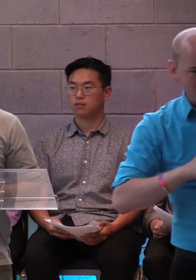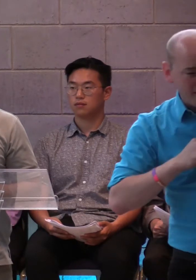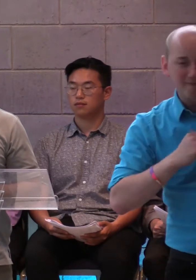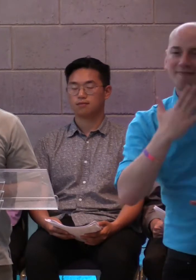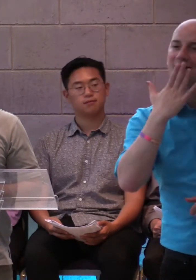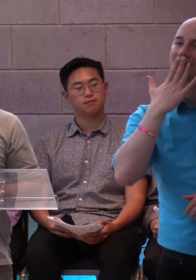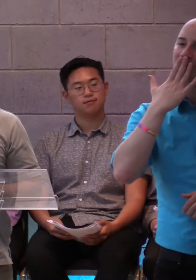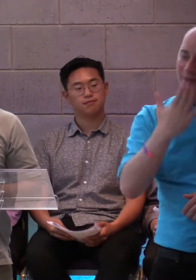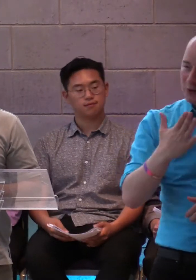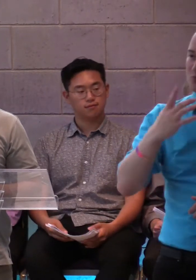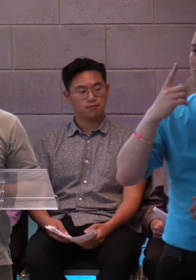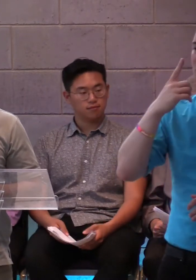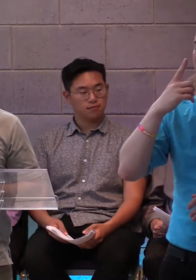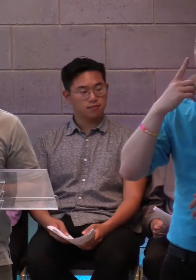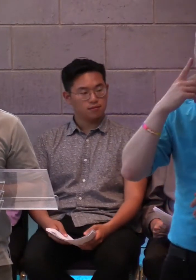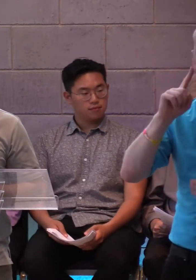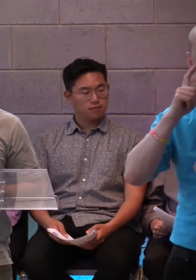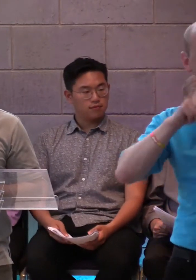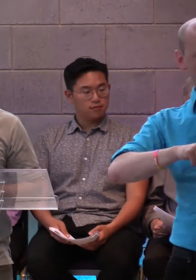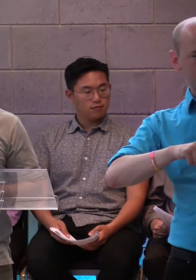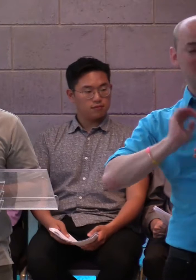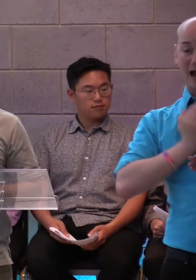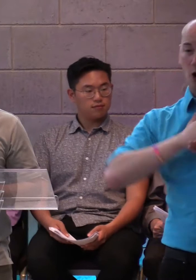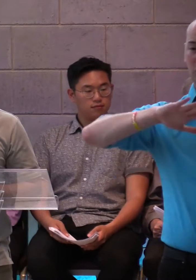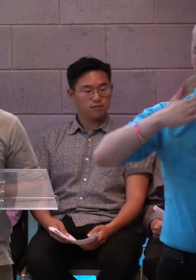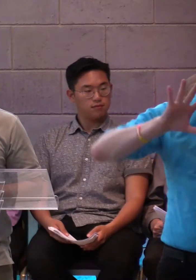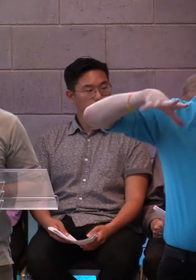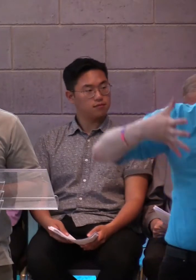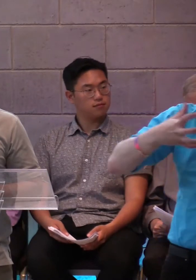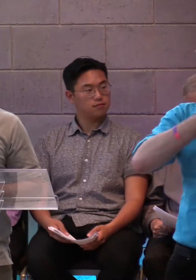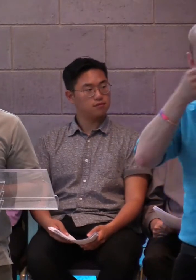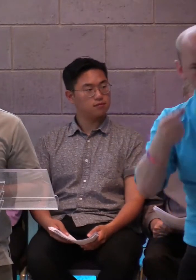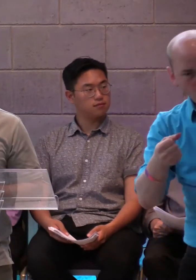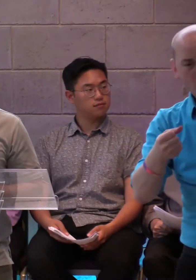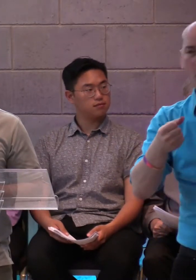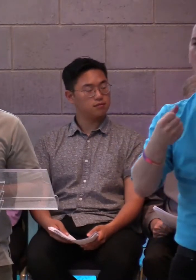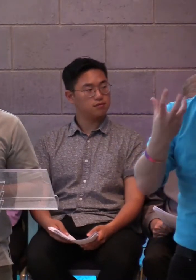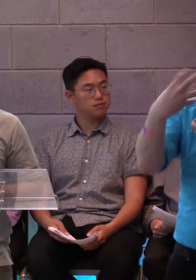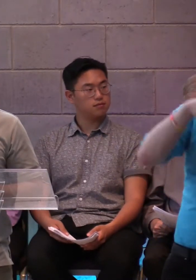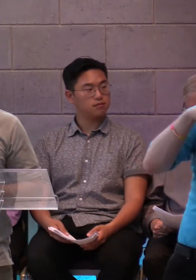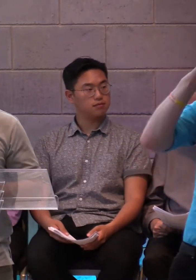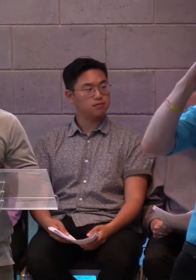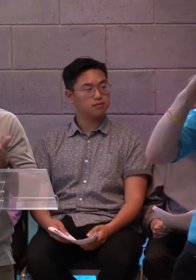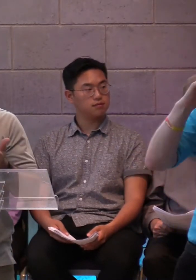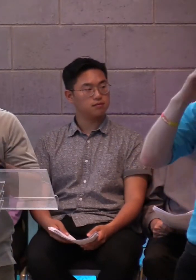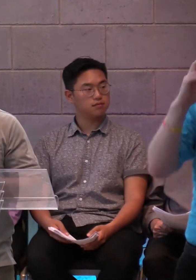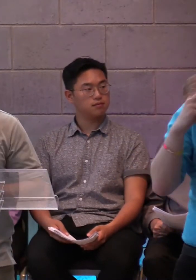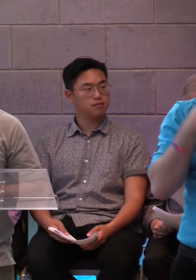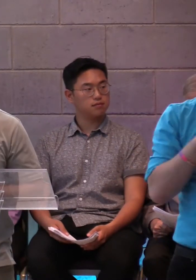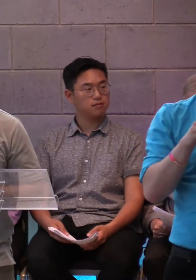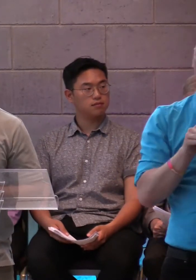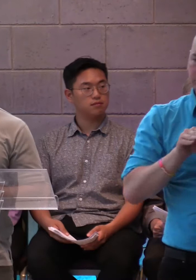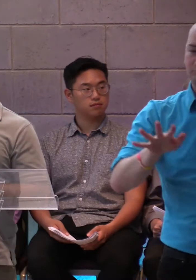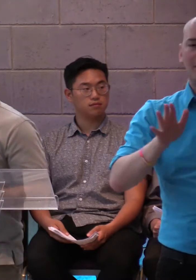acknowledge that we are a community of strength, a community of hope, and hopefully a community of passion and inspiration. So thank you very much